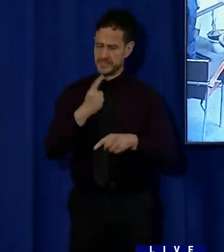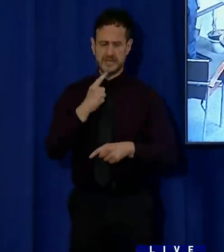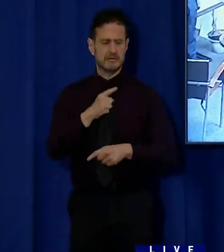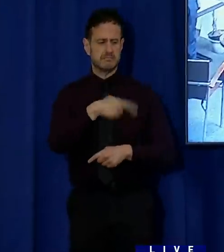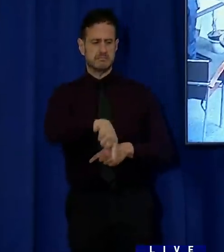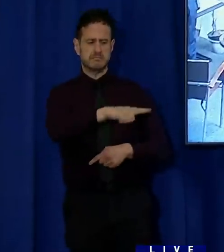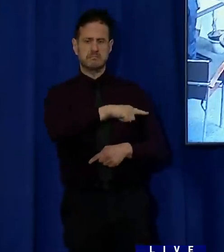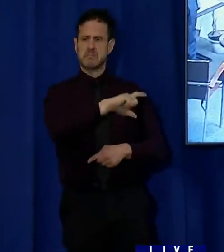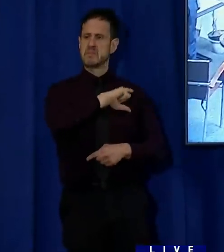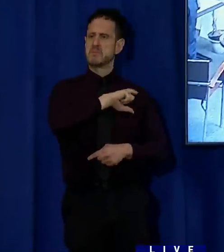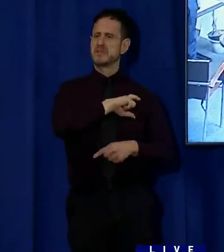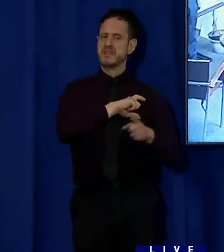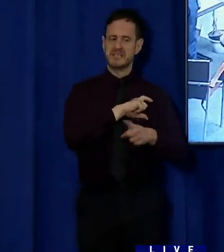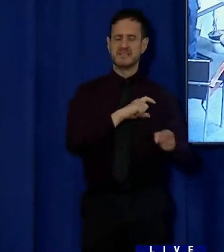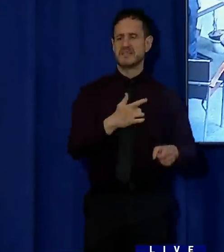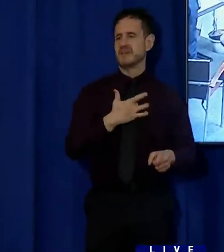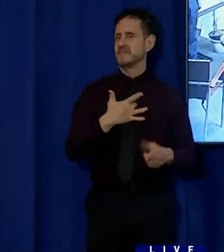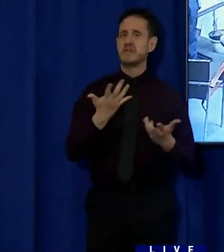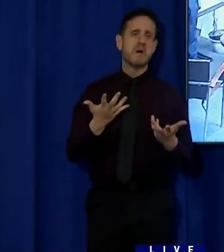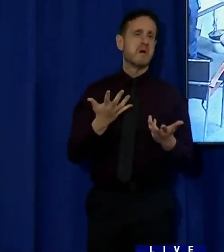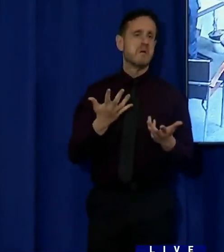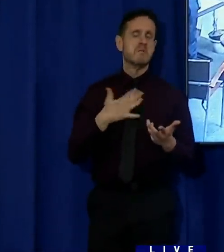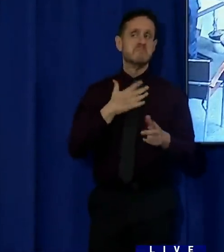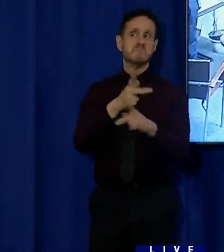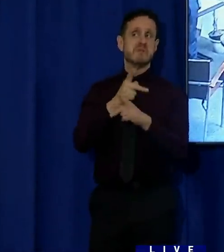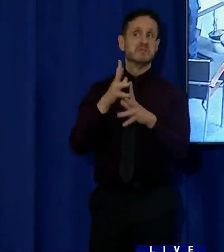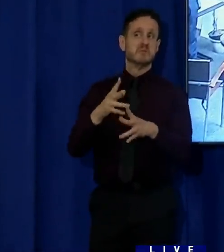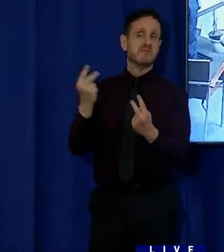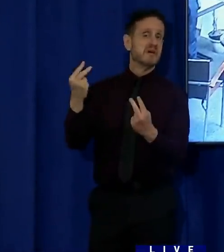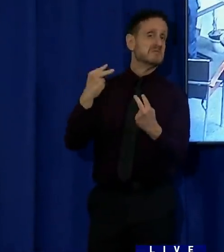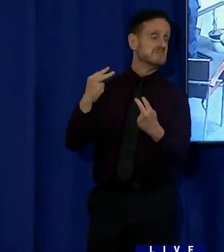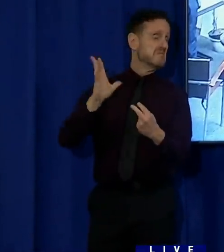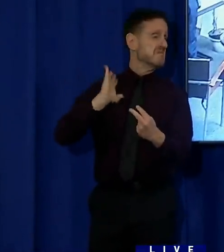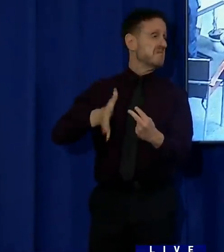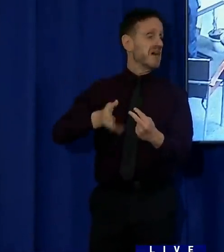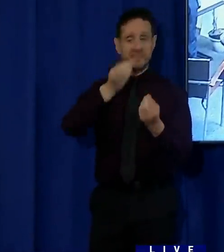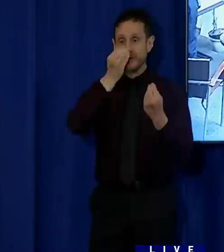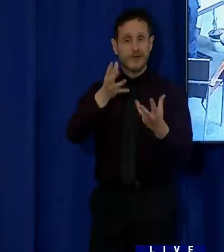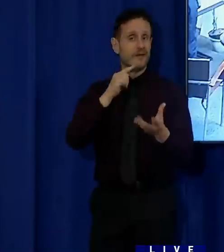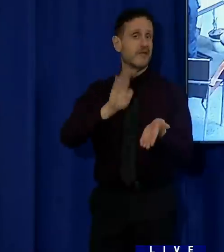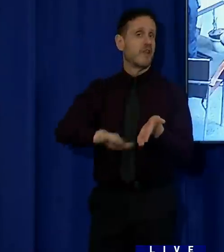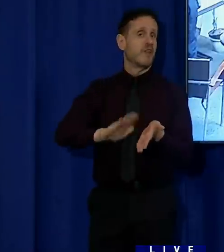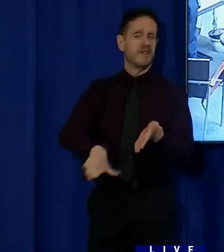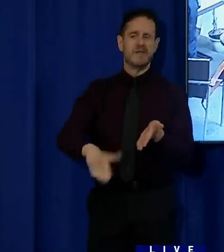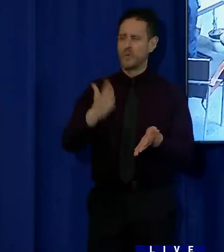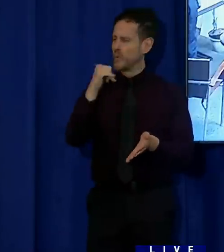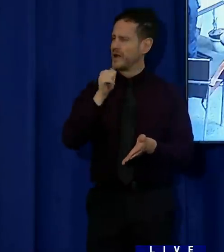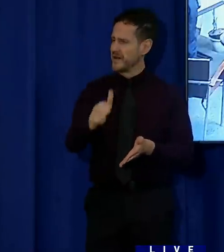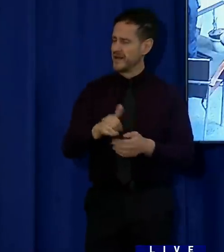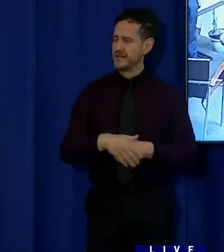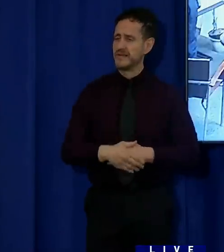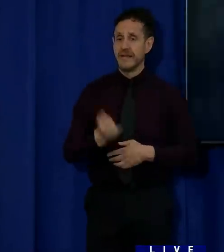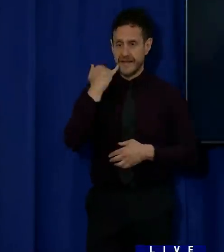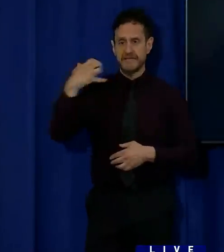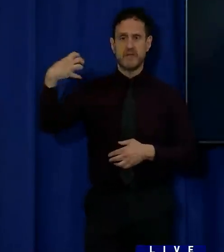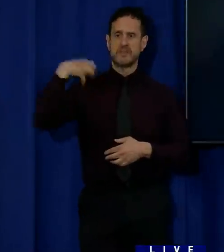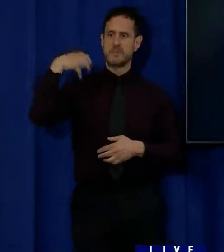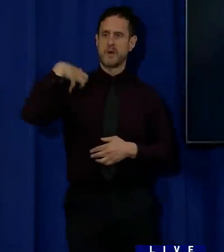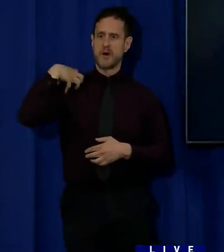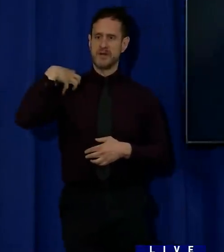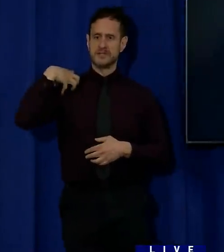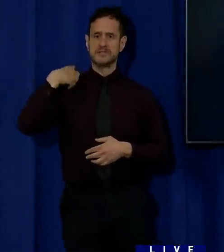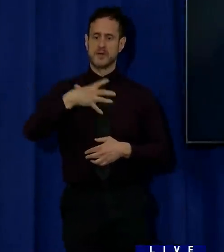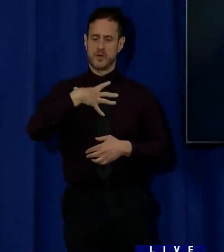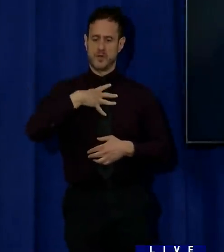officers clearly felt like they were untouchable, that there would be no accountability. And why not when the bosses, the